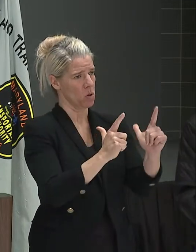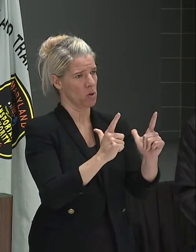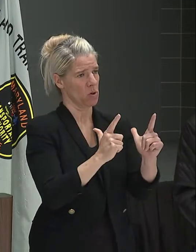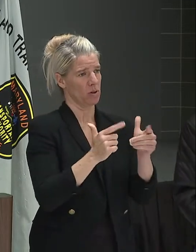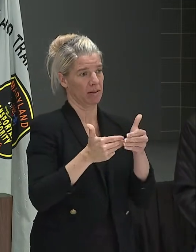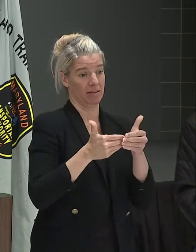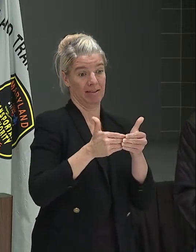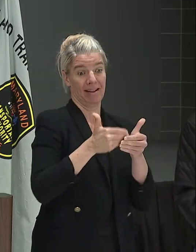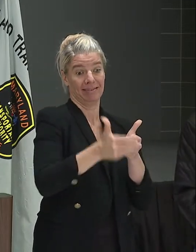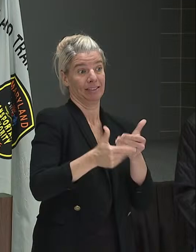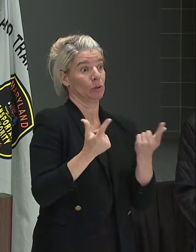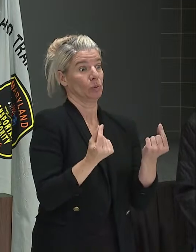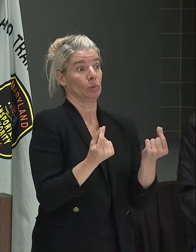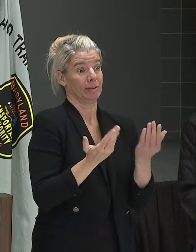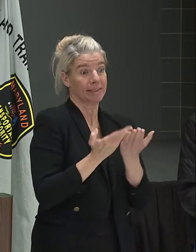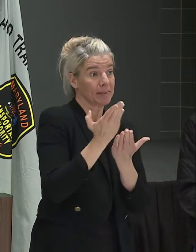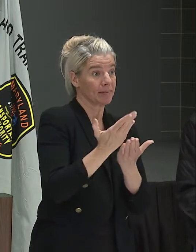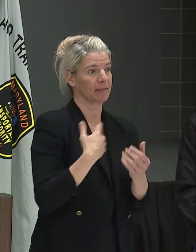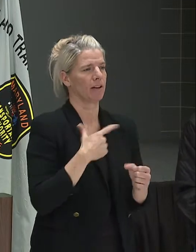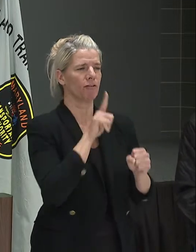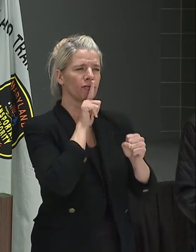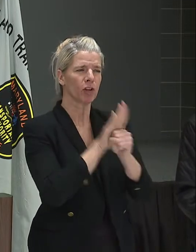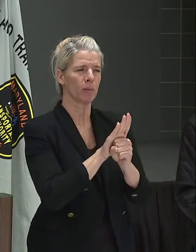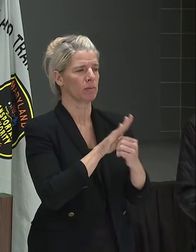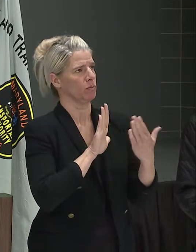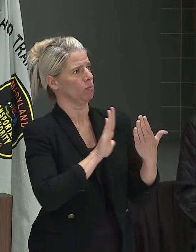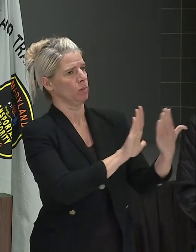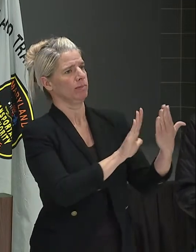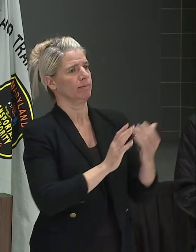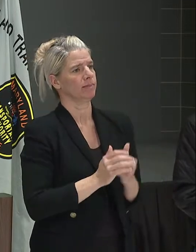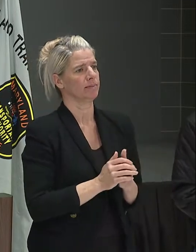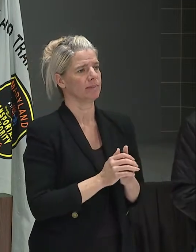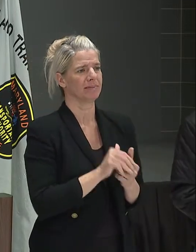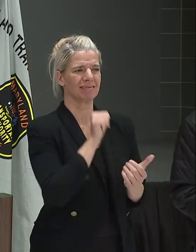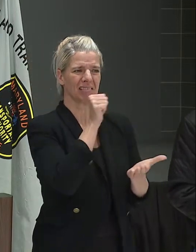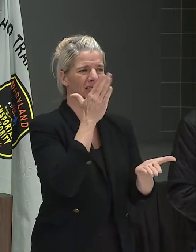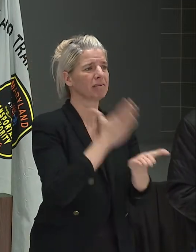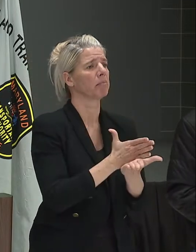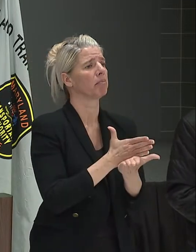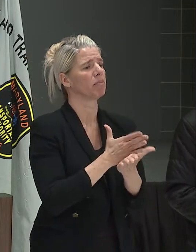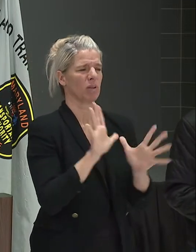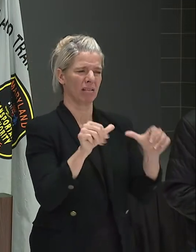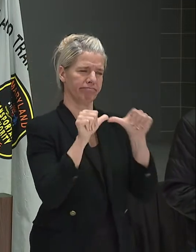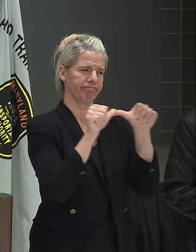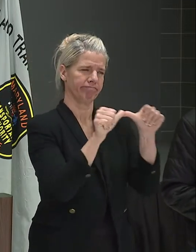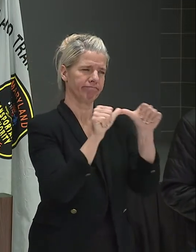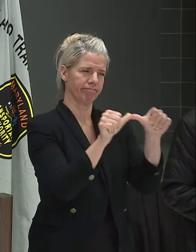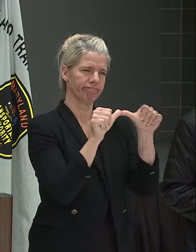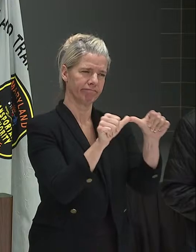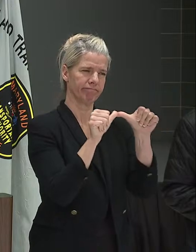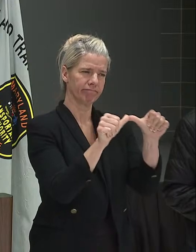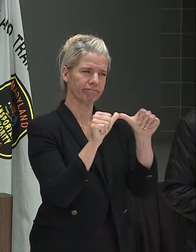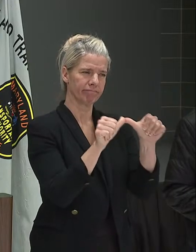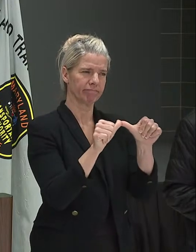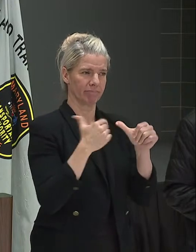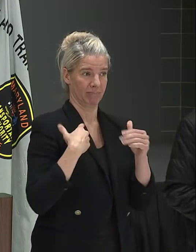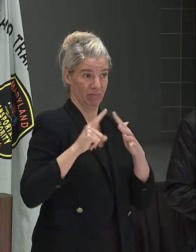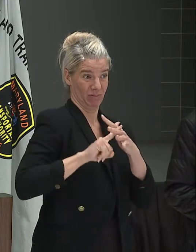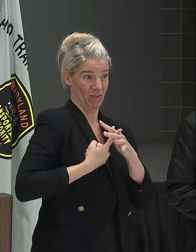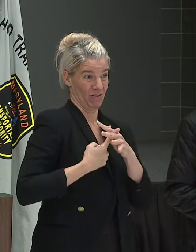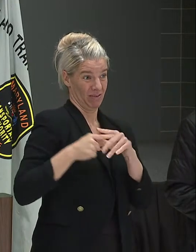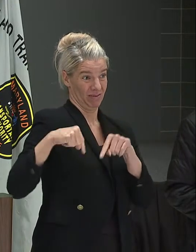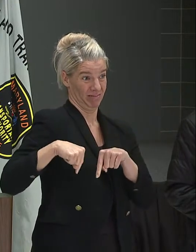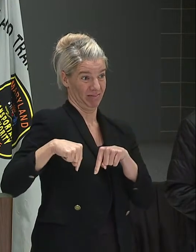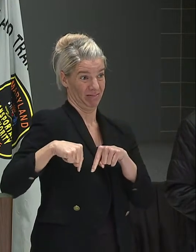And our commitment to that approach has not wavered one bit. And it's why we launched a website that